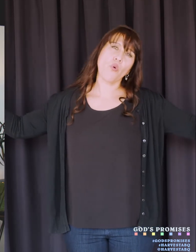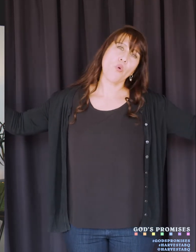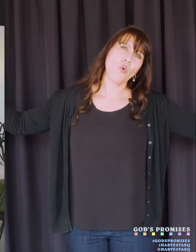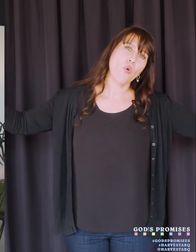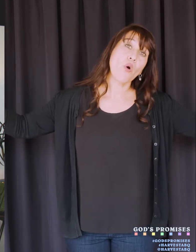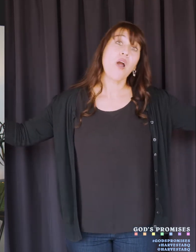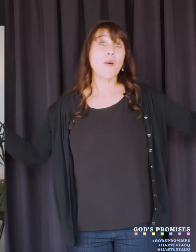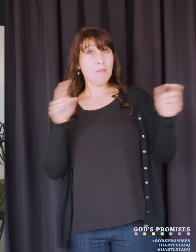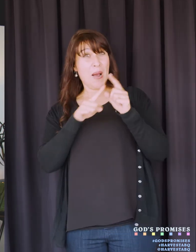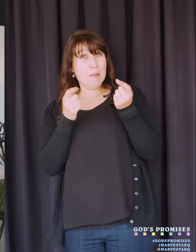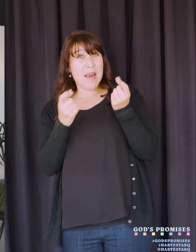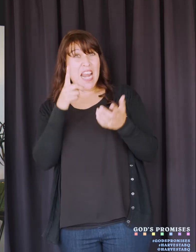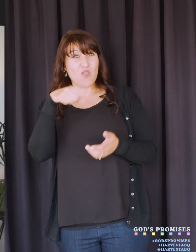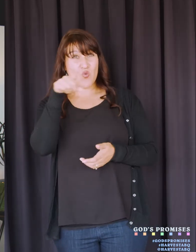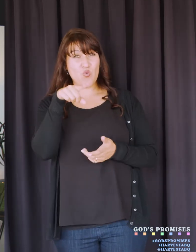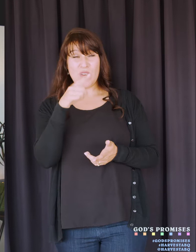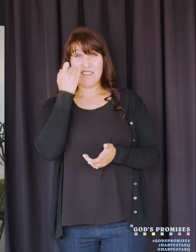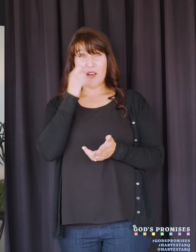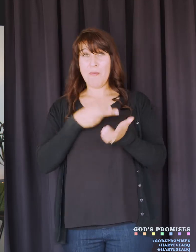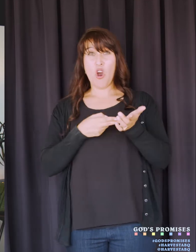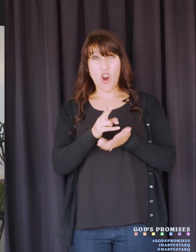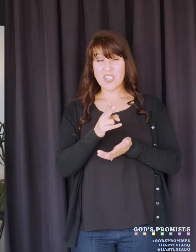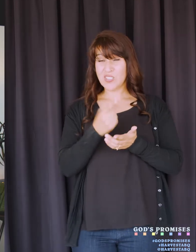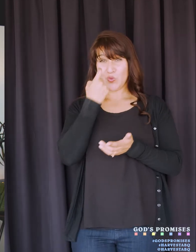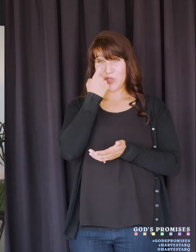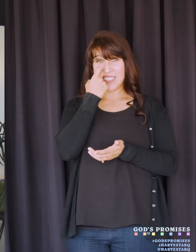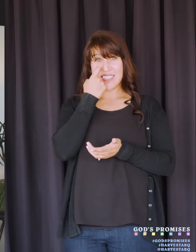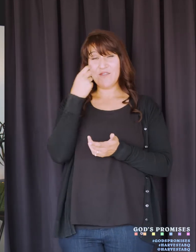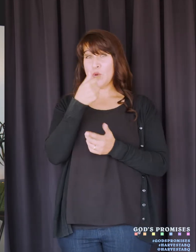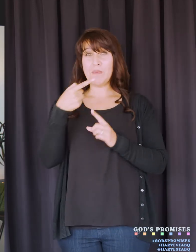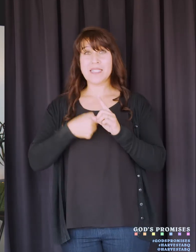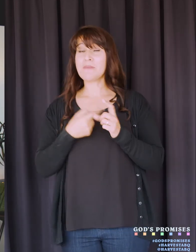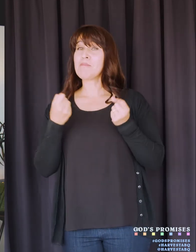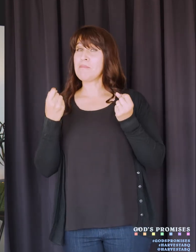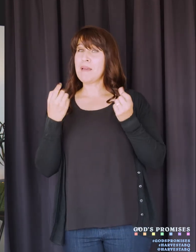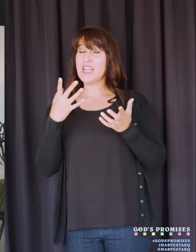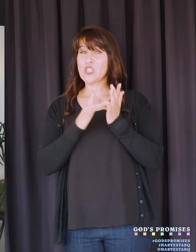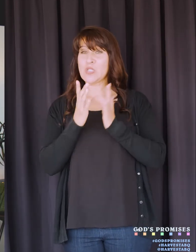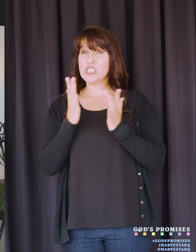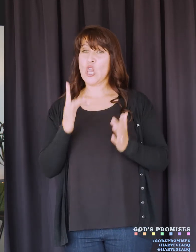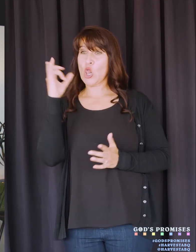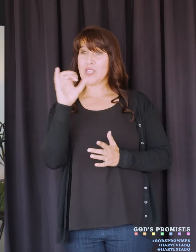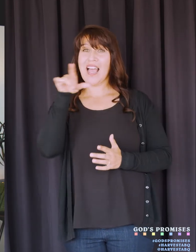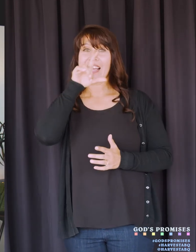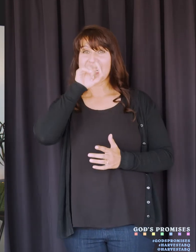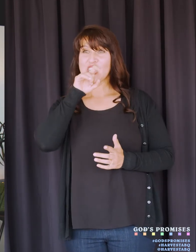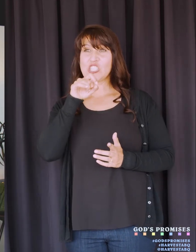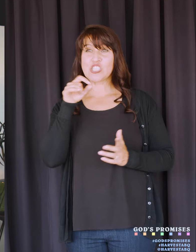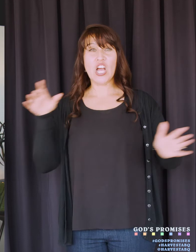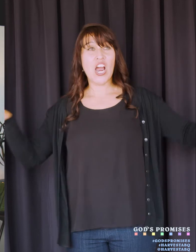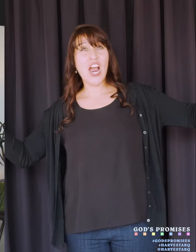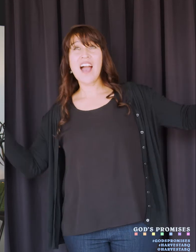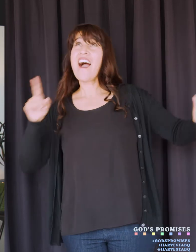honest, especially in these last several months, I don't know a lot of believers that look like eagles who are just